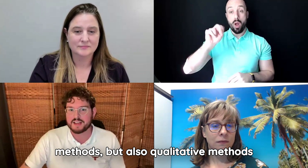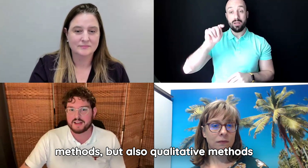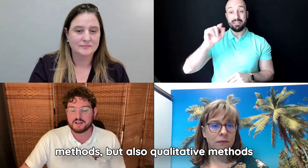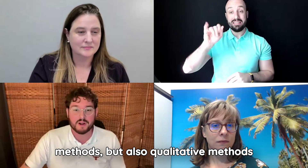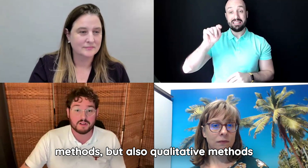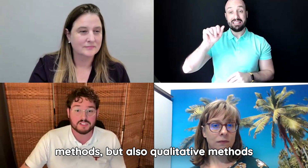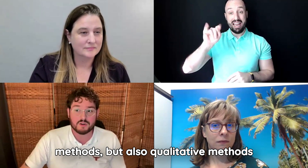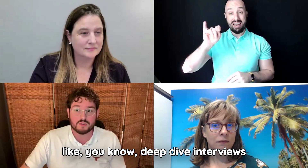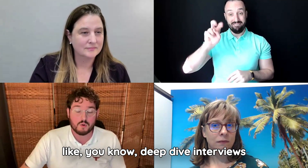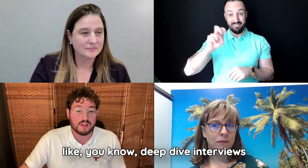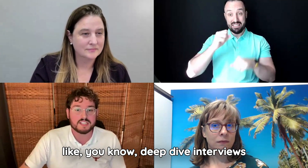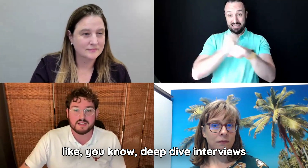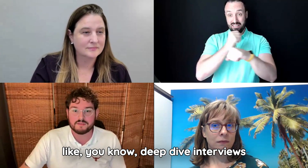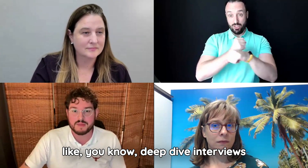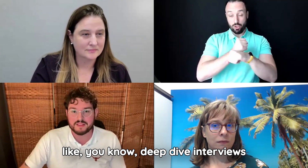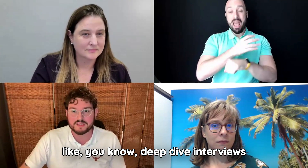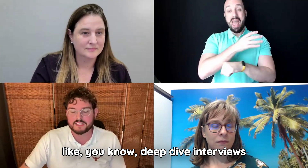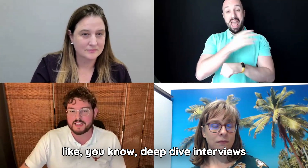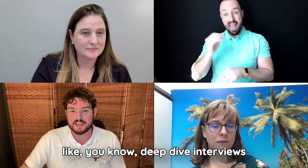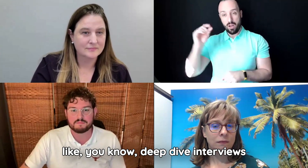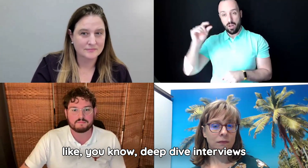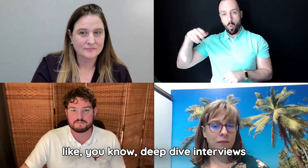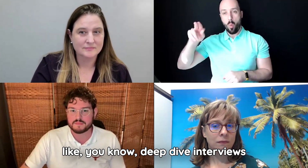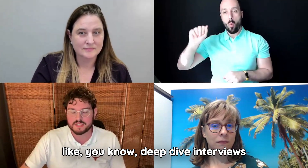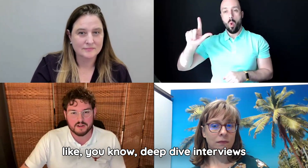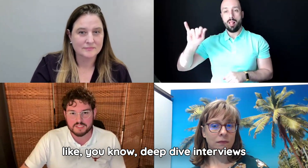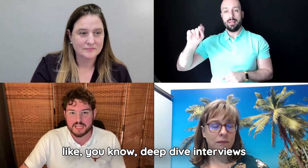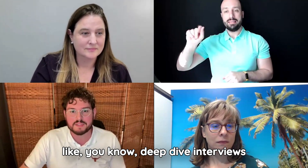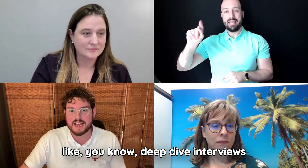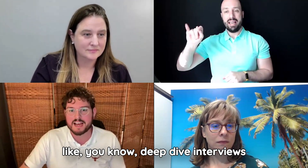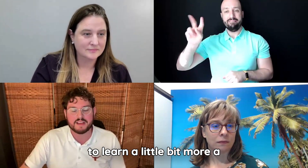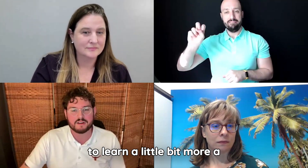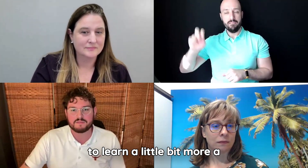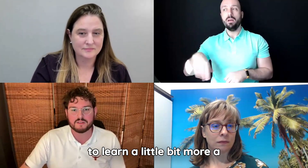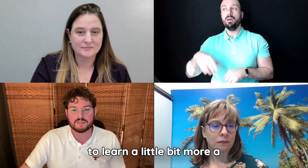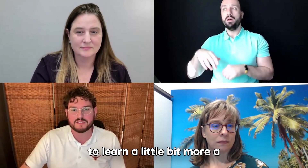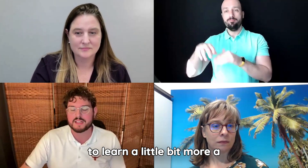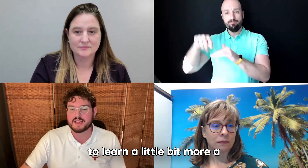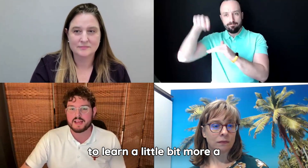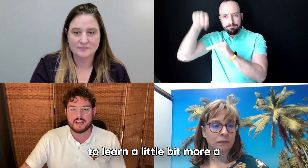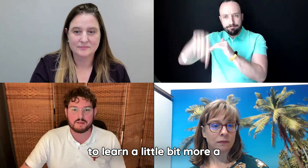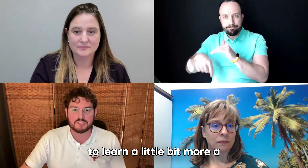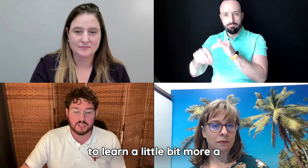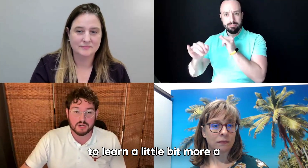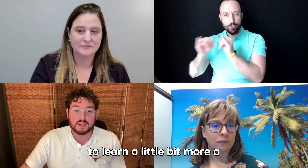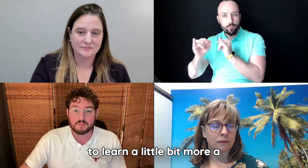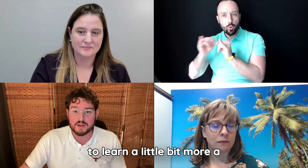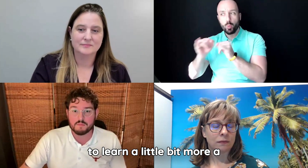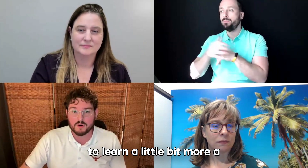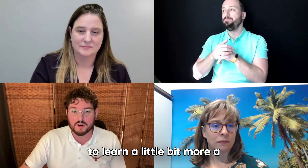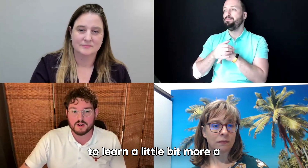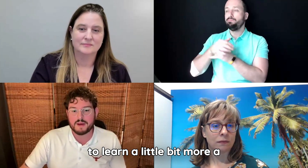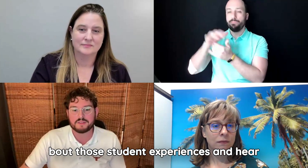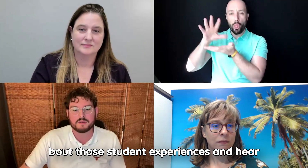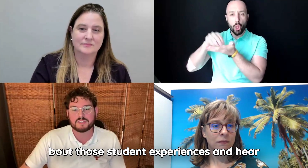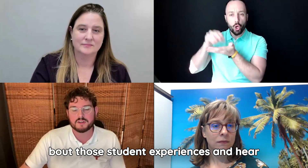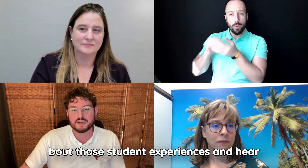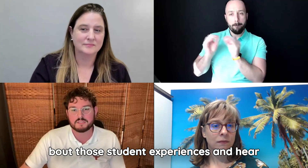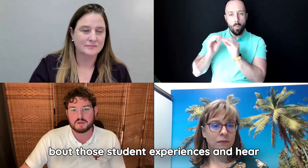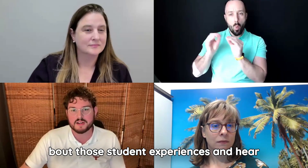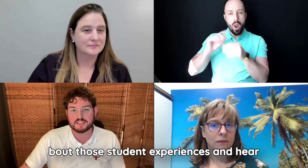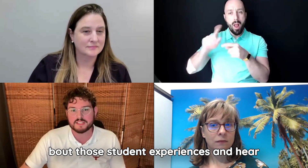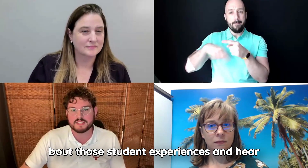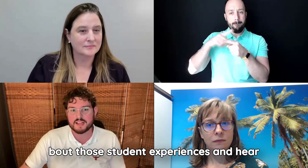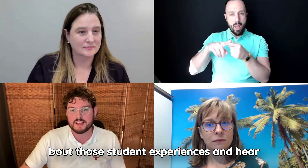methods, but also qualitative methods like, deep dive interviews, to learn a little bit more about those